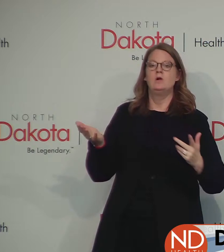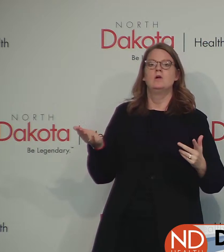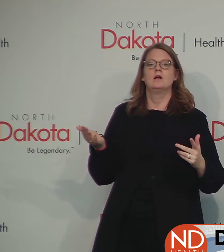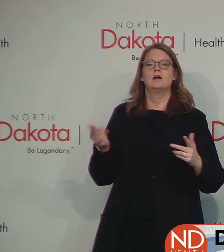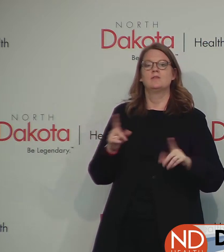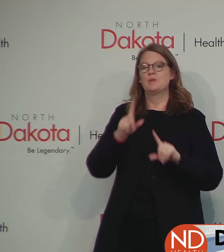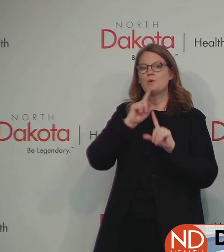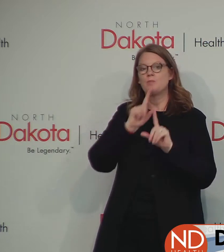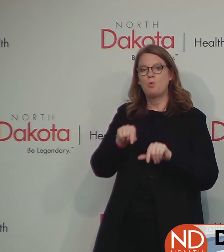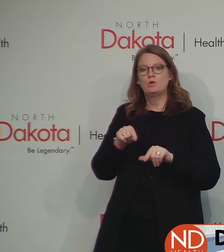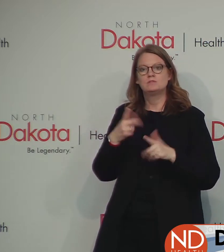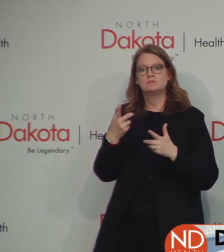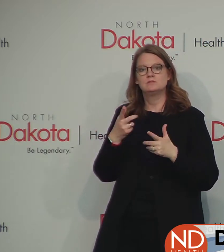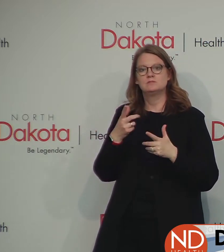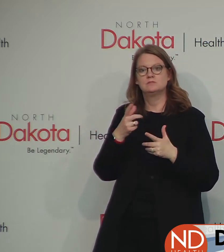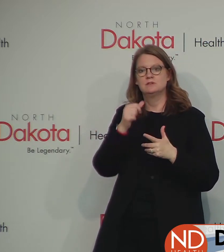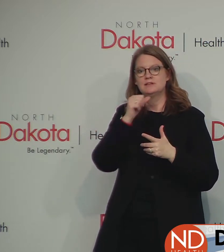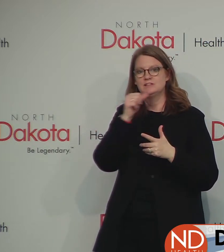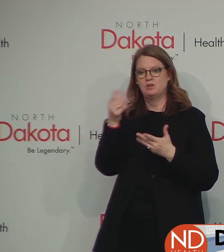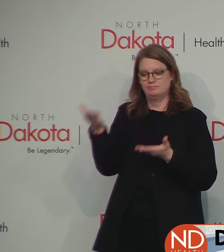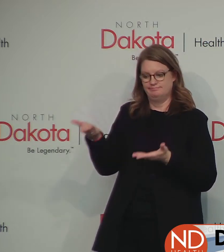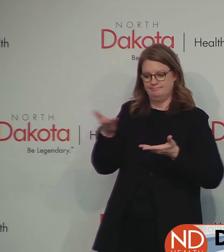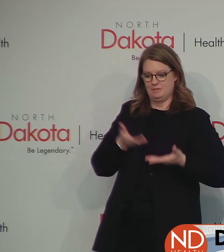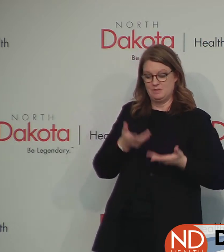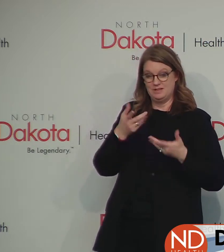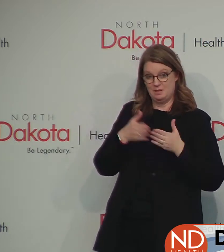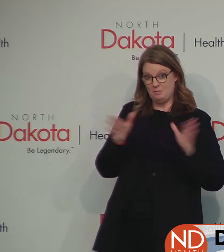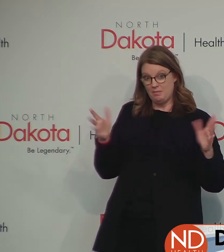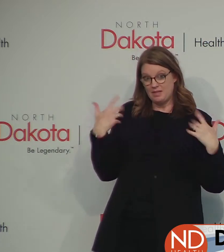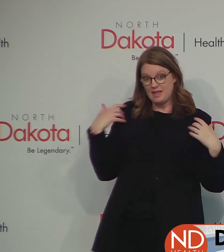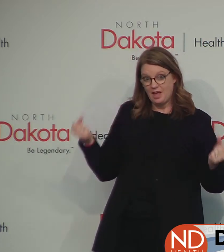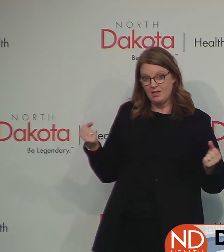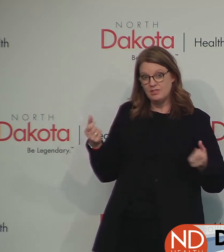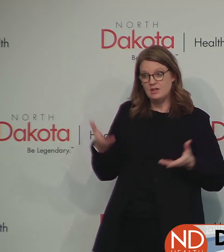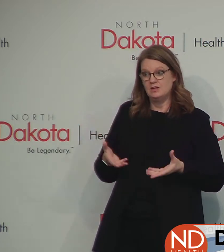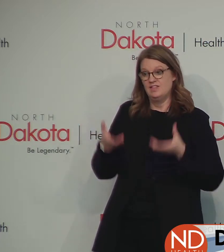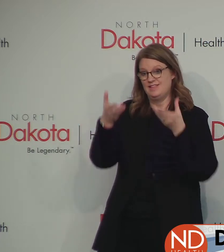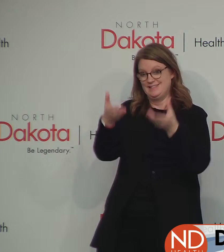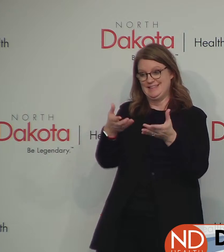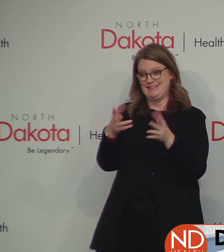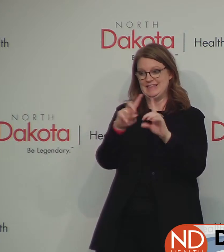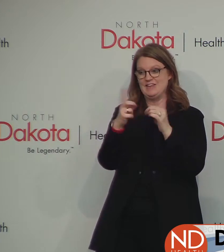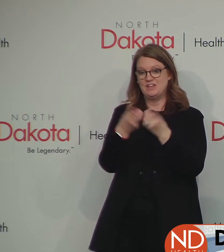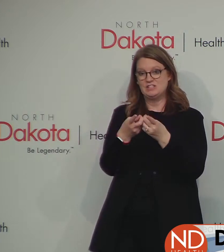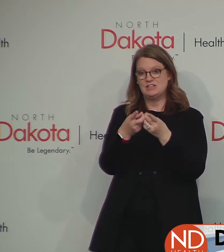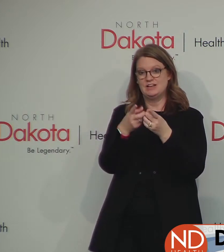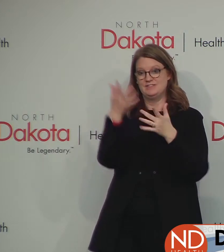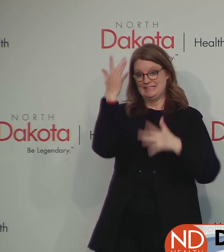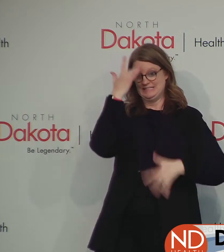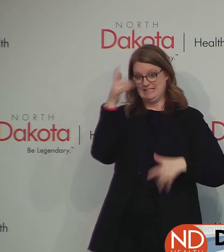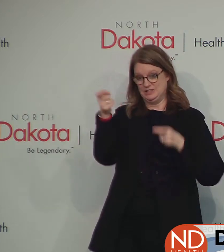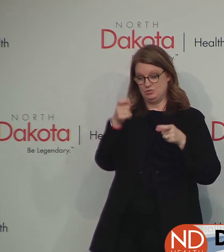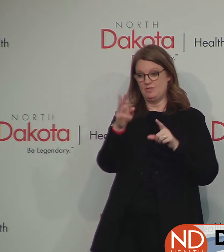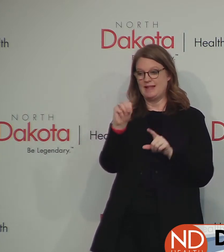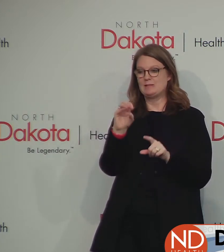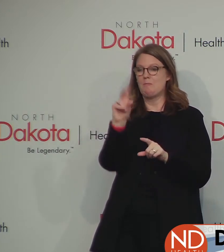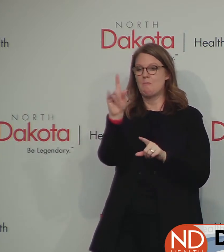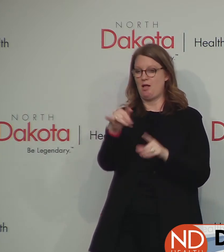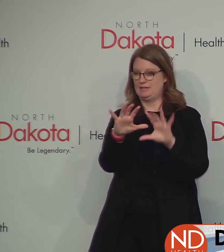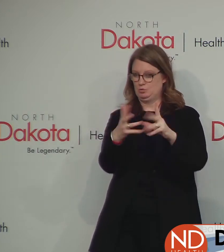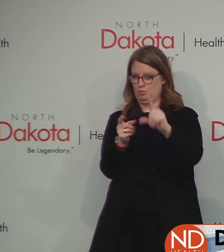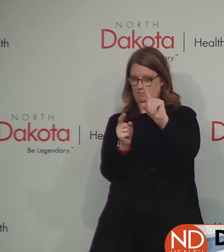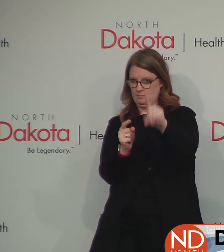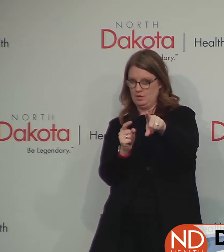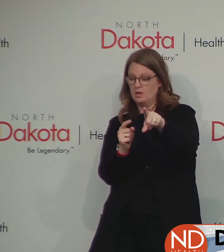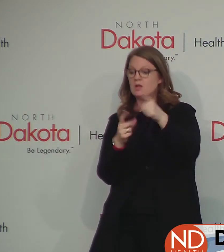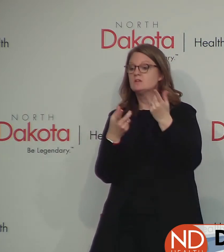the reports don't necessarily come to the public health lab. They actually go to the Division of Disease Control, which is Molly's crew. And so they're getting reports